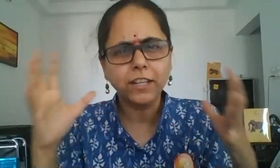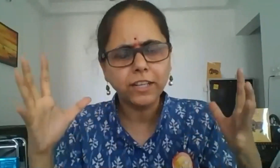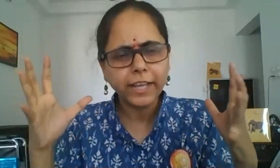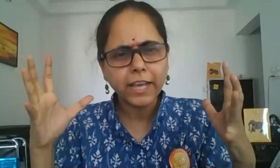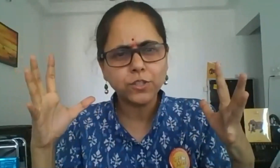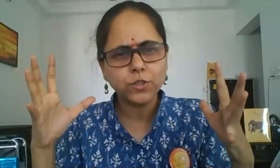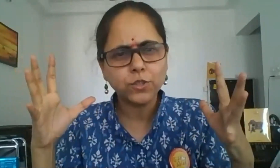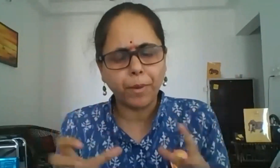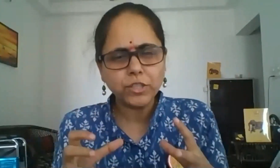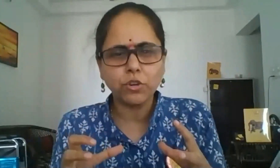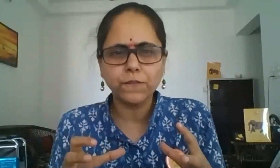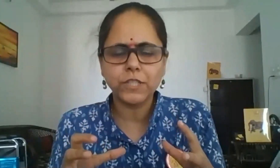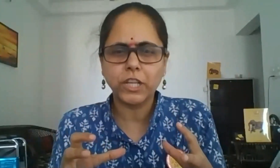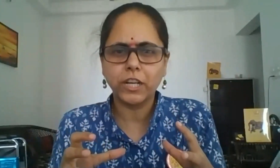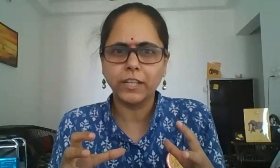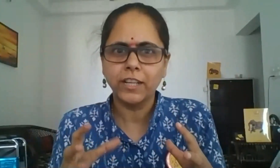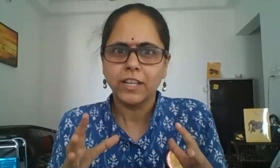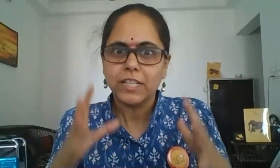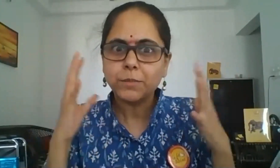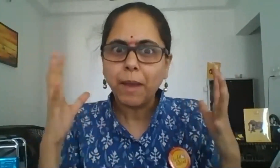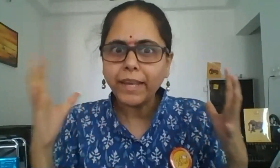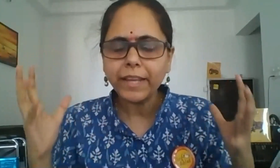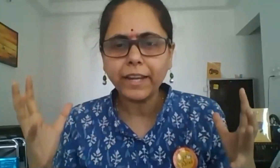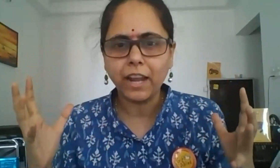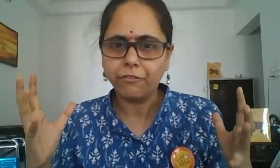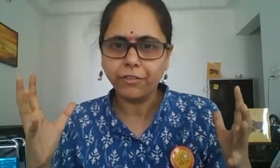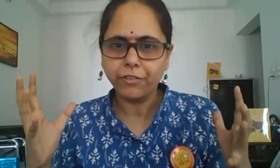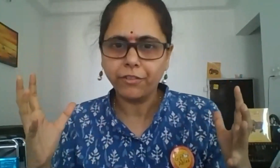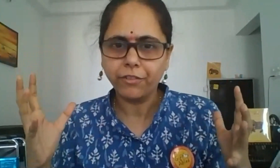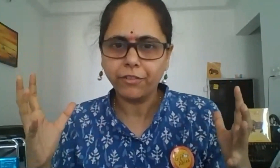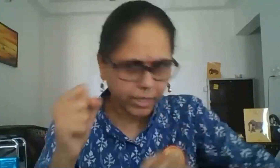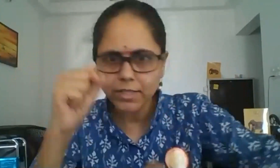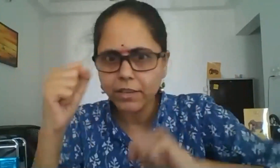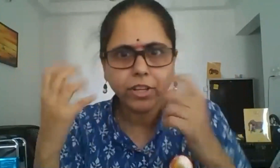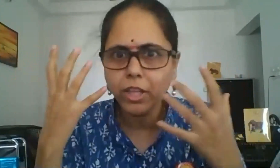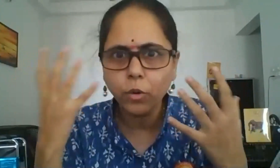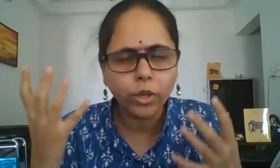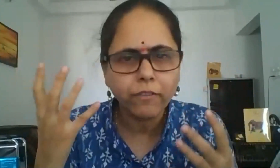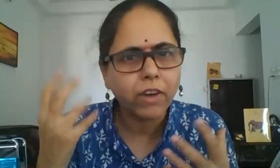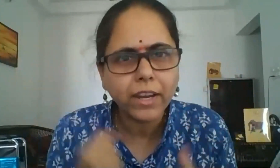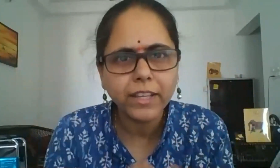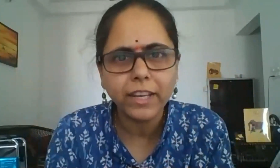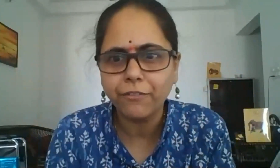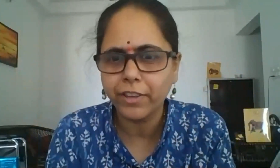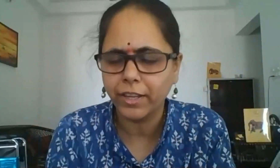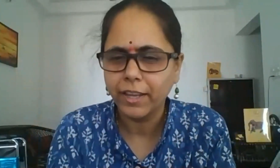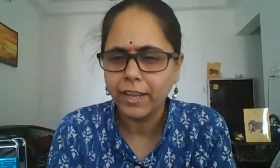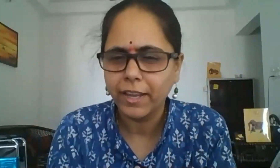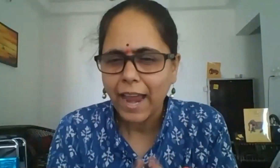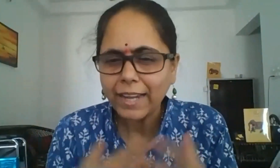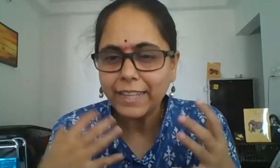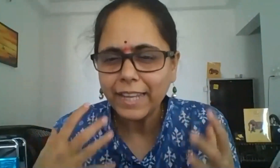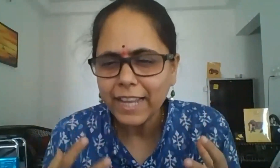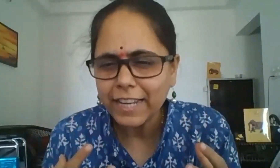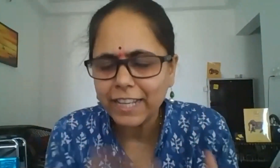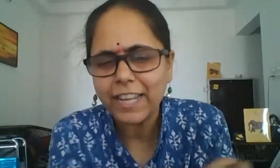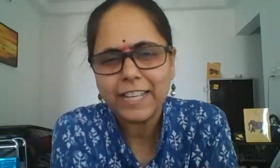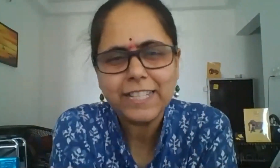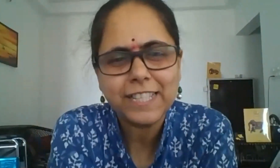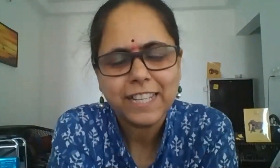suddenly I saw a bunch of children smiling and laughing, and I was like, "Is everything okay? Why are they laughing?" And then I realized